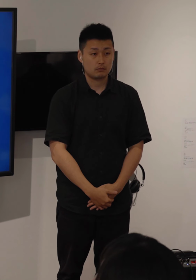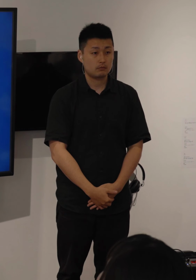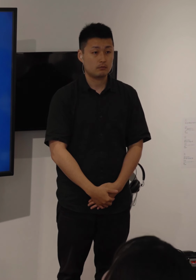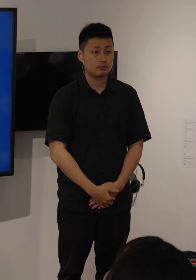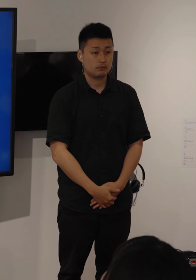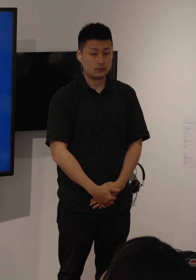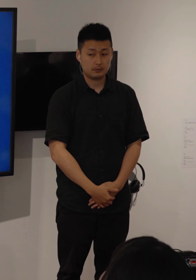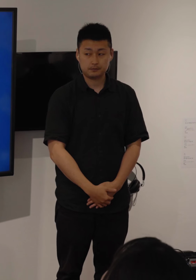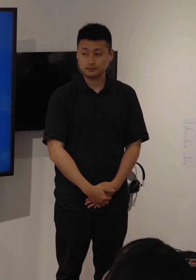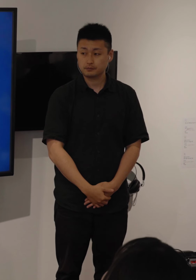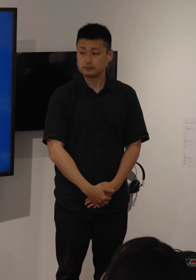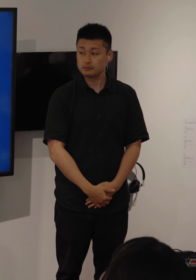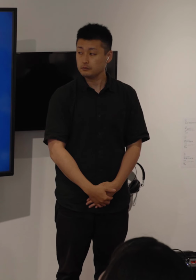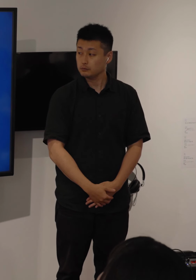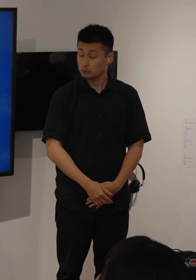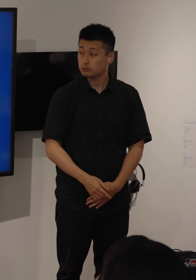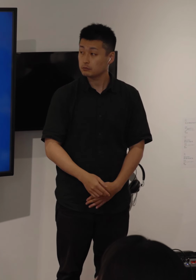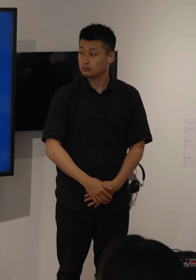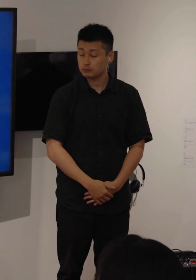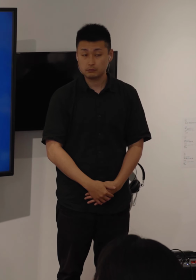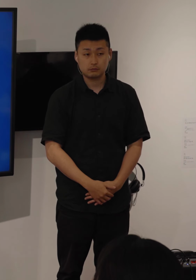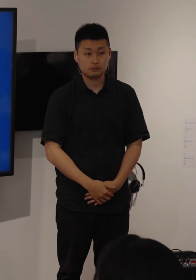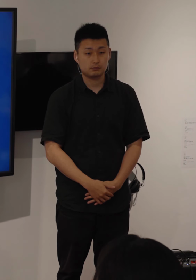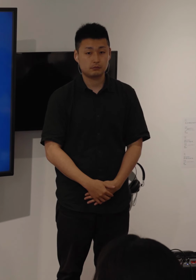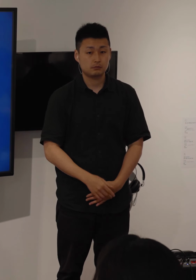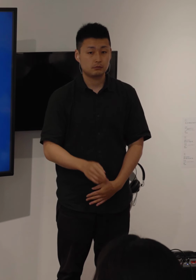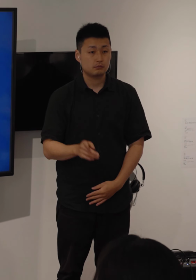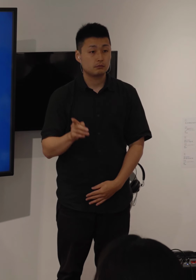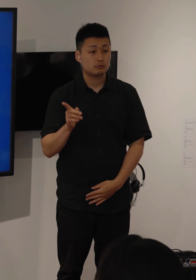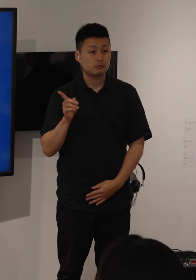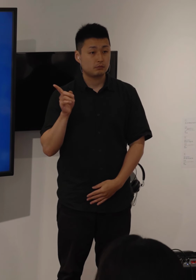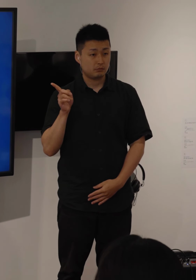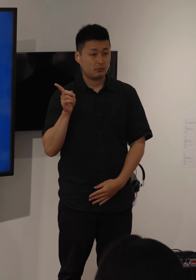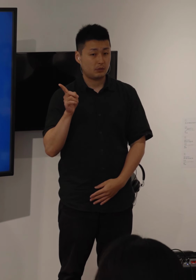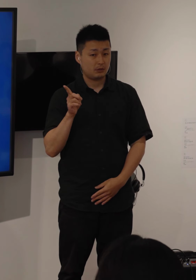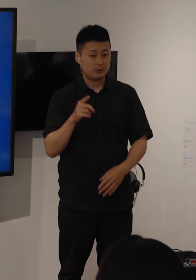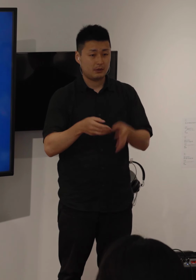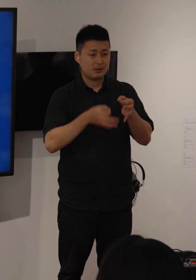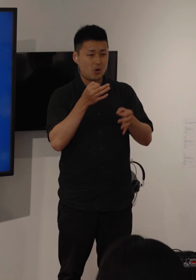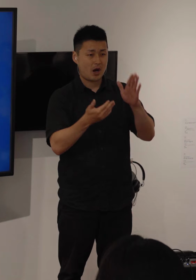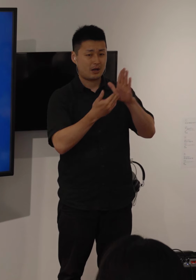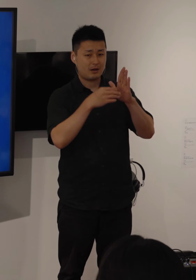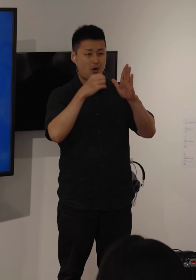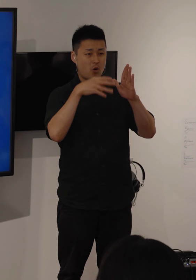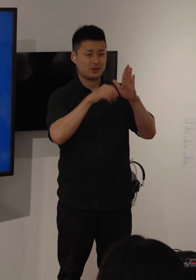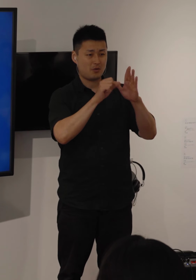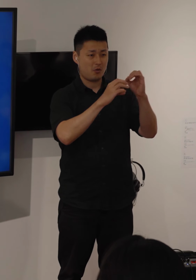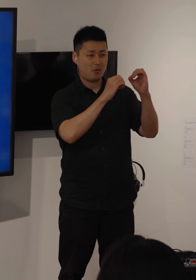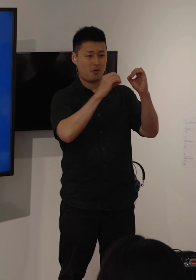This is a very rare 5-star review in the UK from 2023. And this is the show that